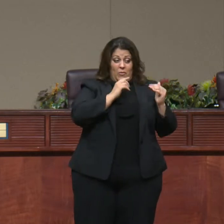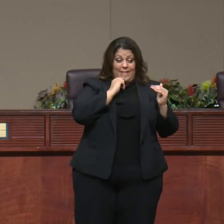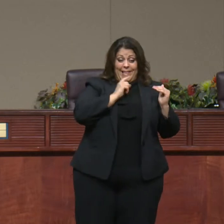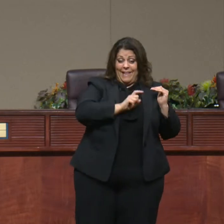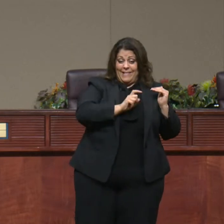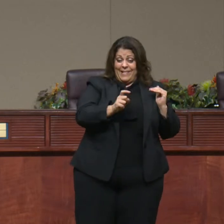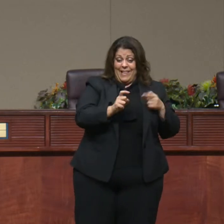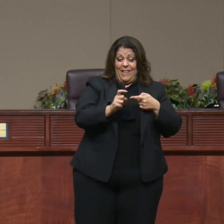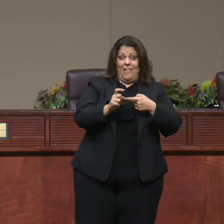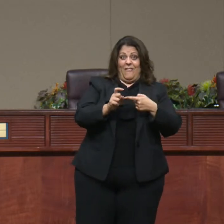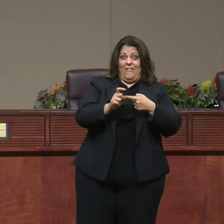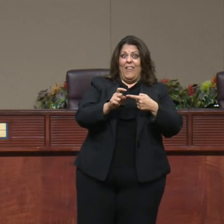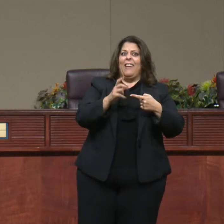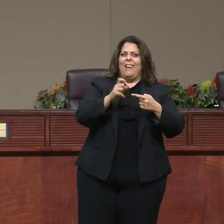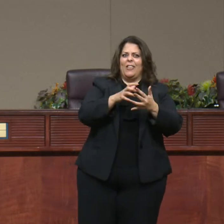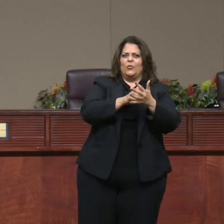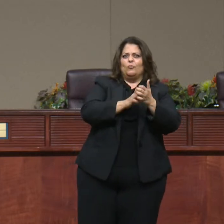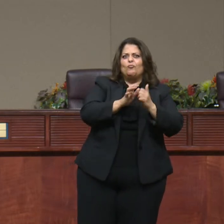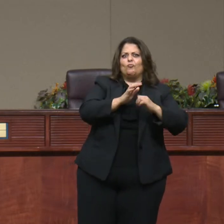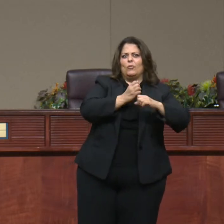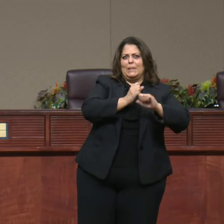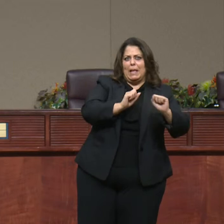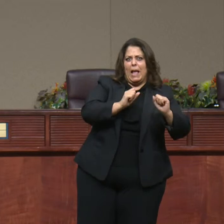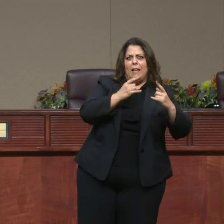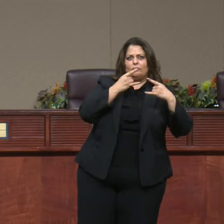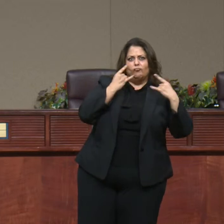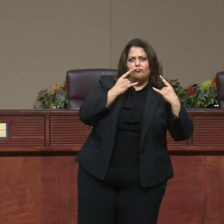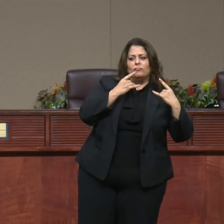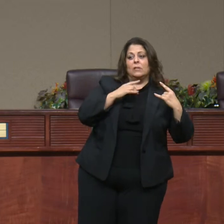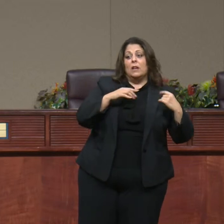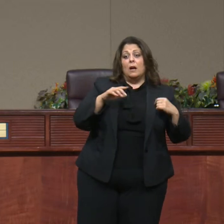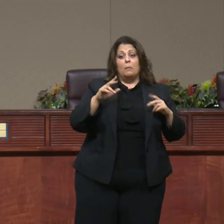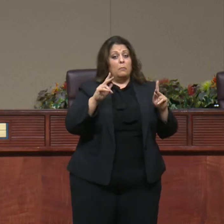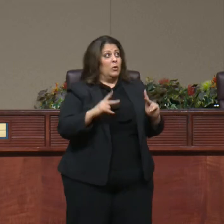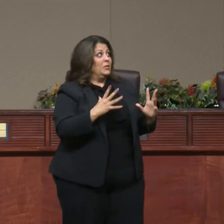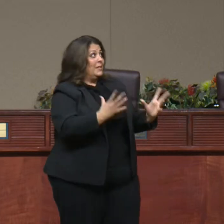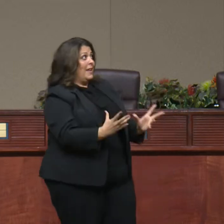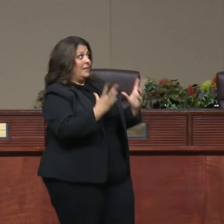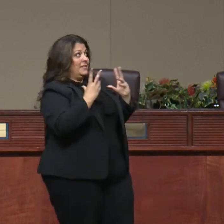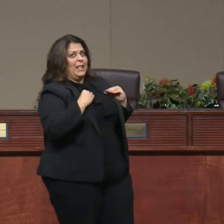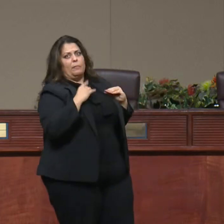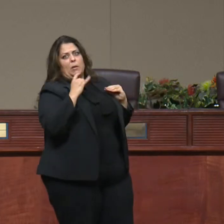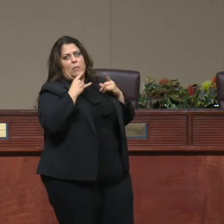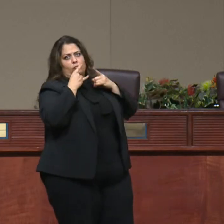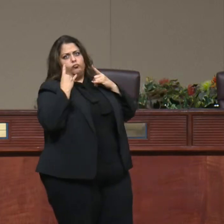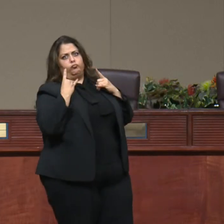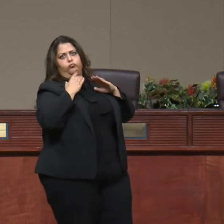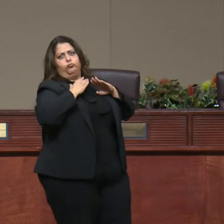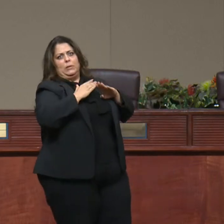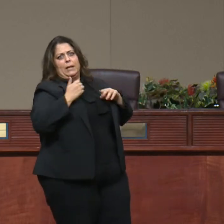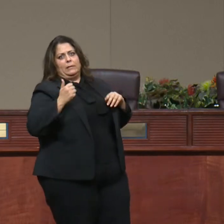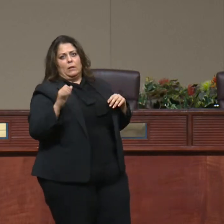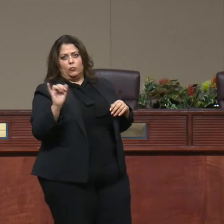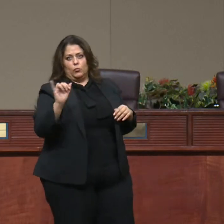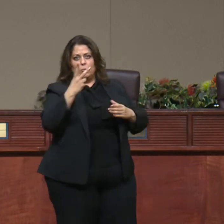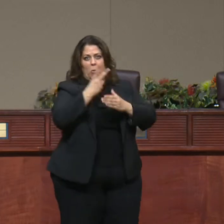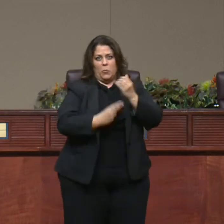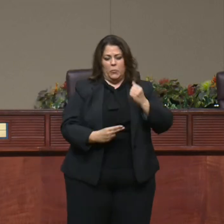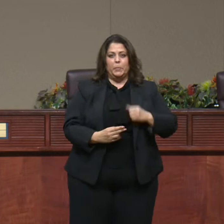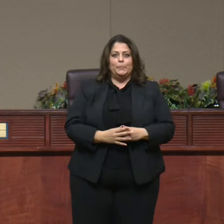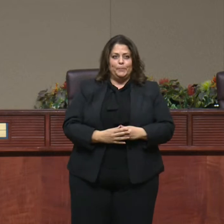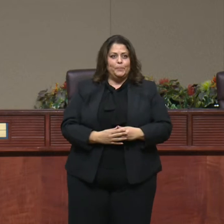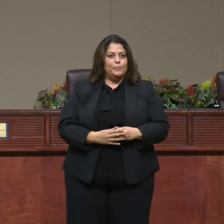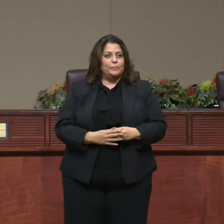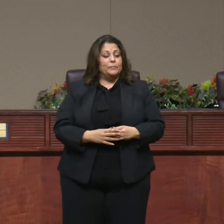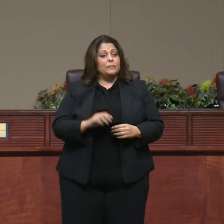they're doing, and then those who are receiving it also need to prepare themselves. Okay. Other questions? There we are,